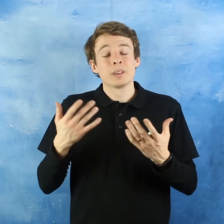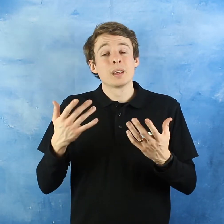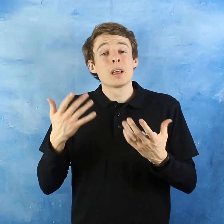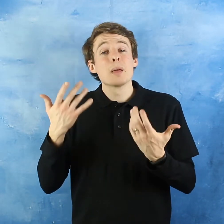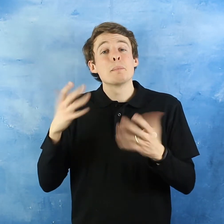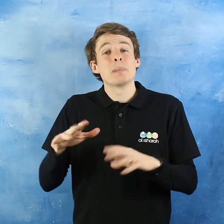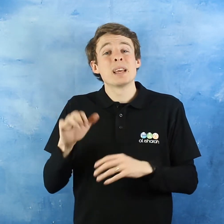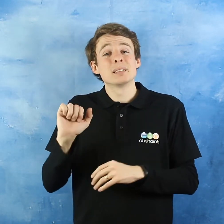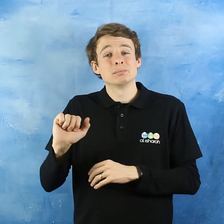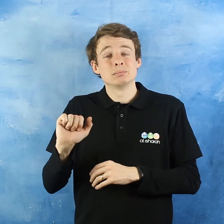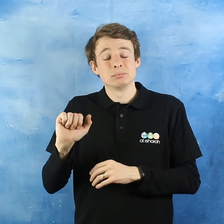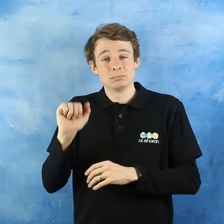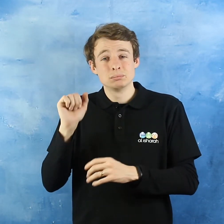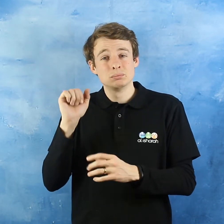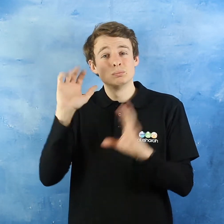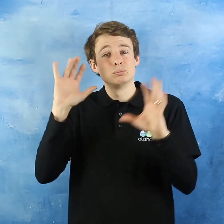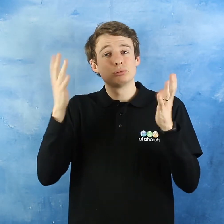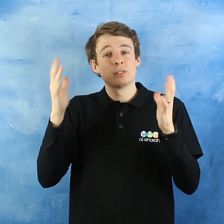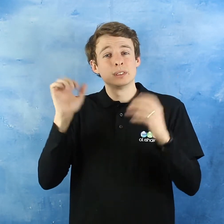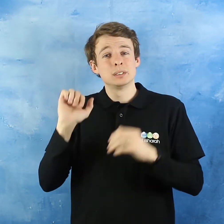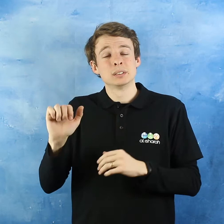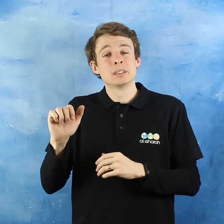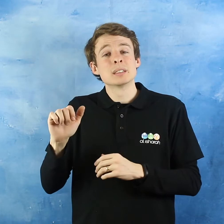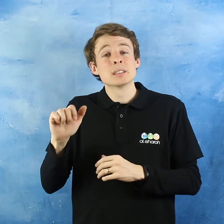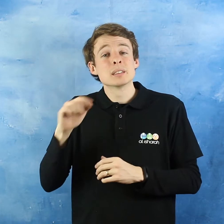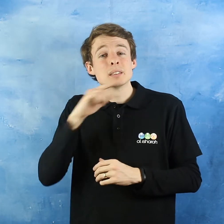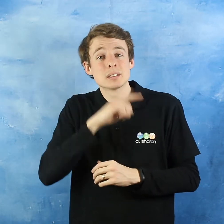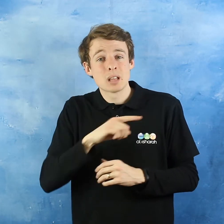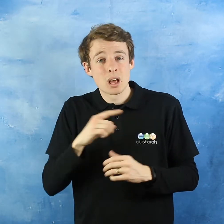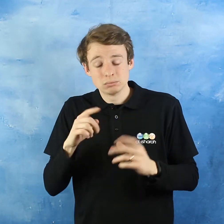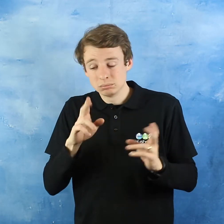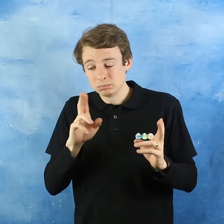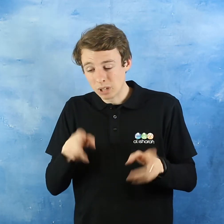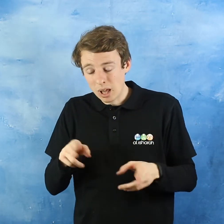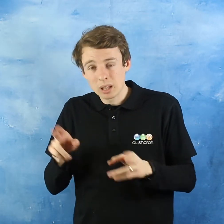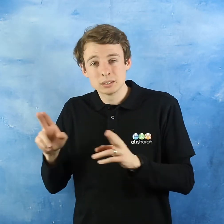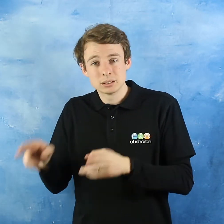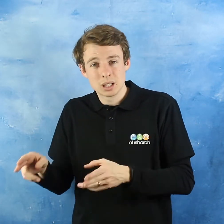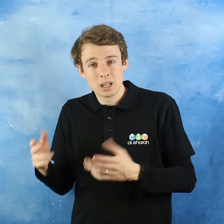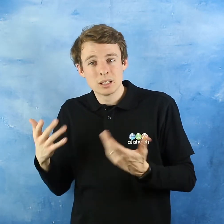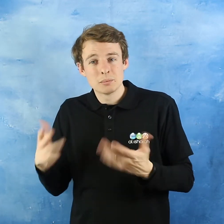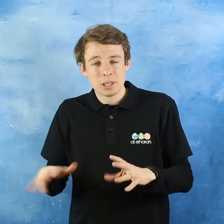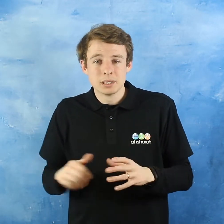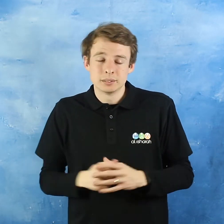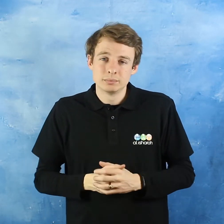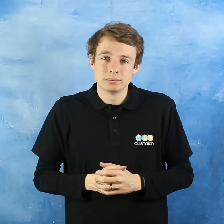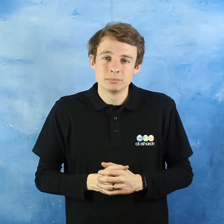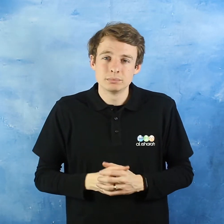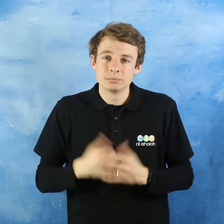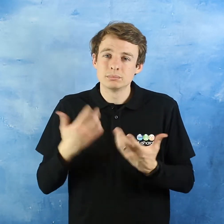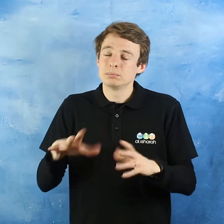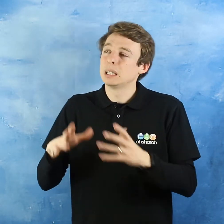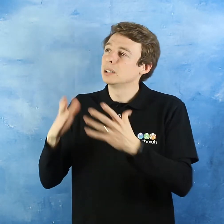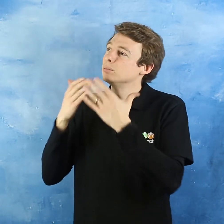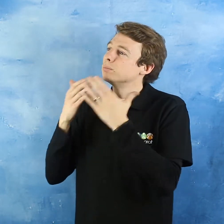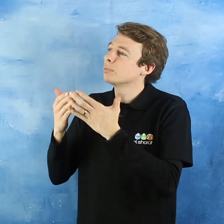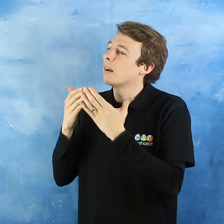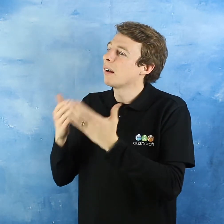Allah, crying to Allah. His children said, why you are continuously crying and all this,